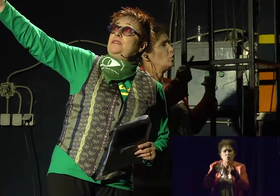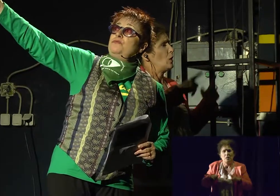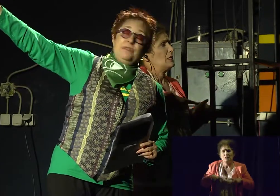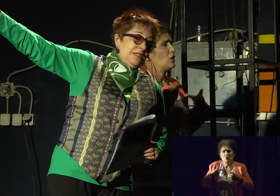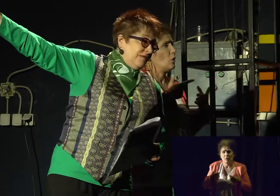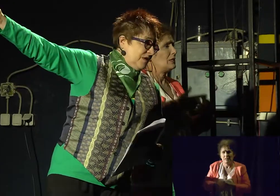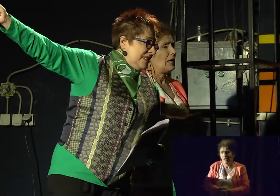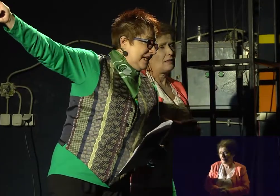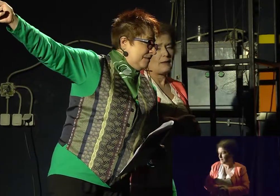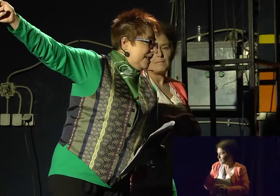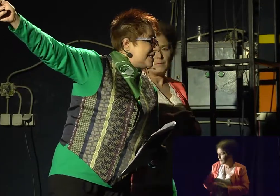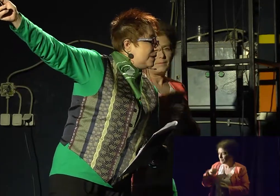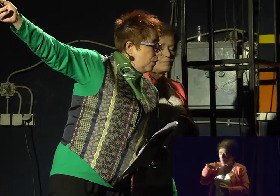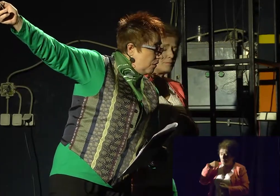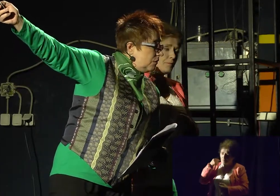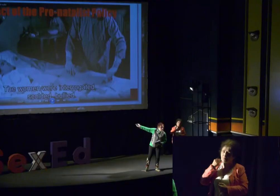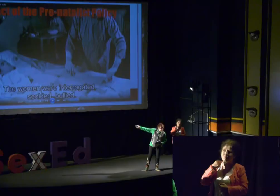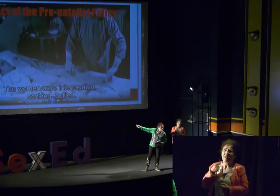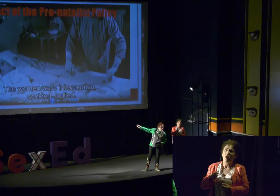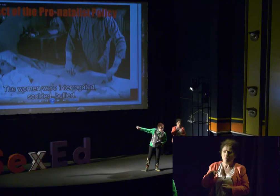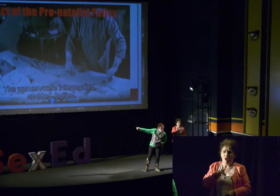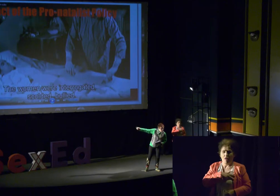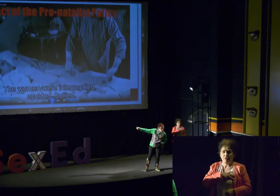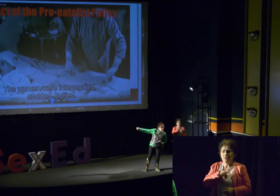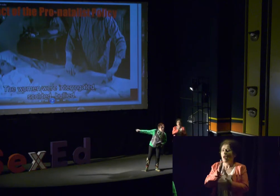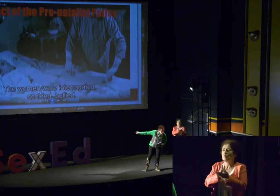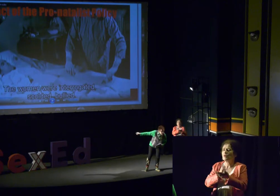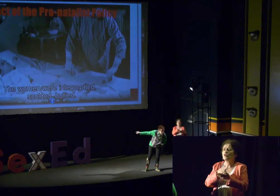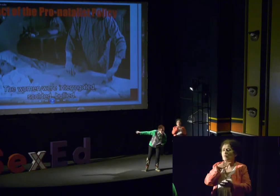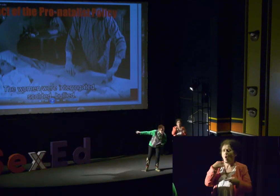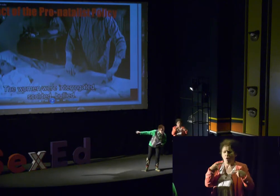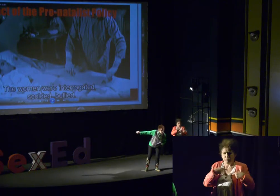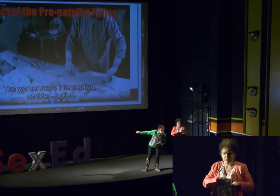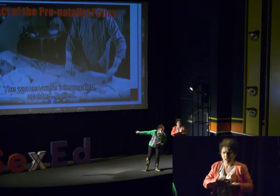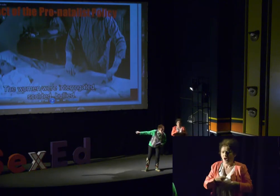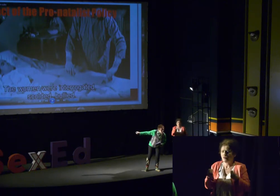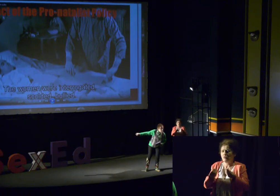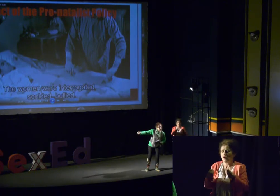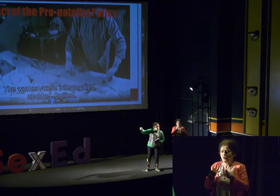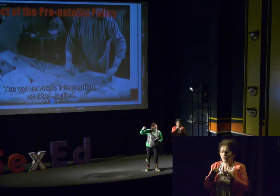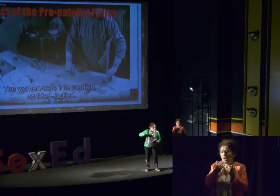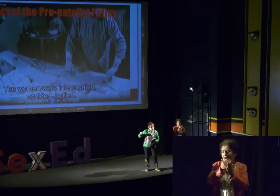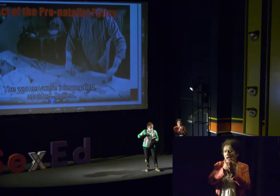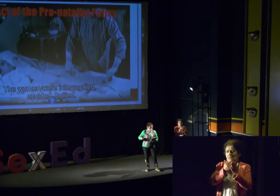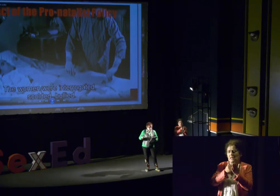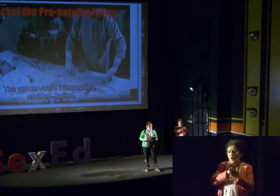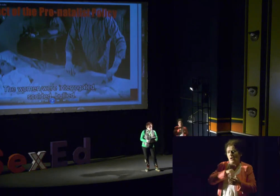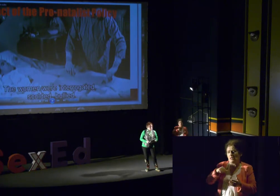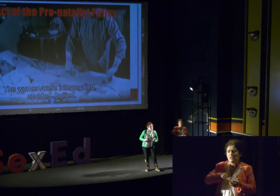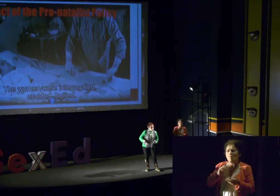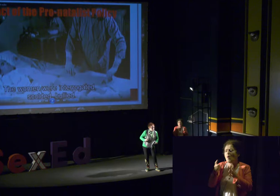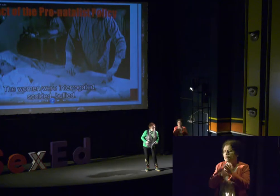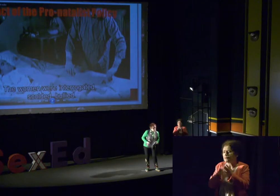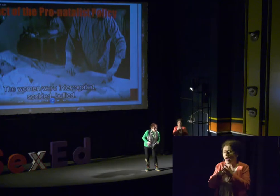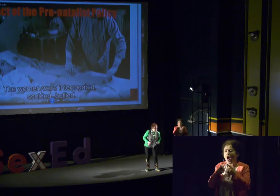But it was really very sad because the law only gave us permission to die. if we couldn't